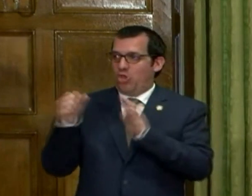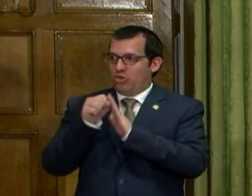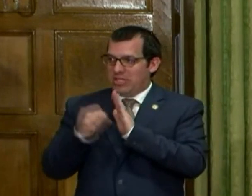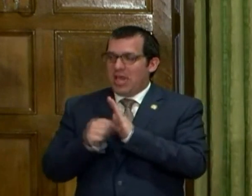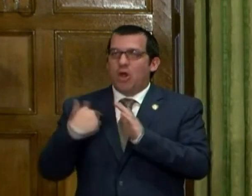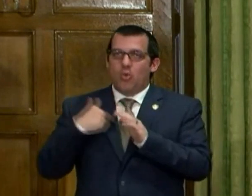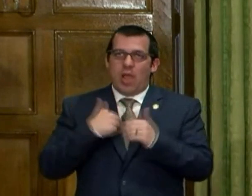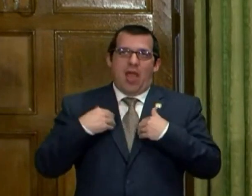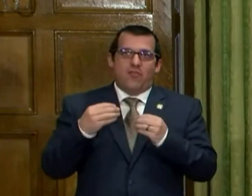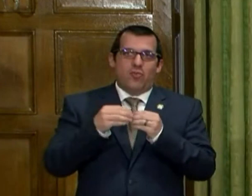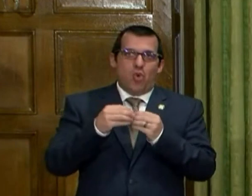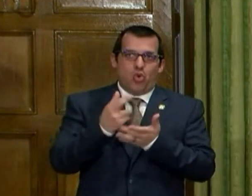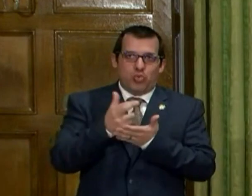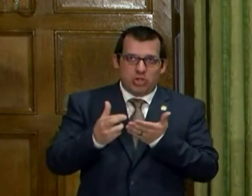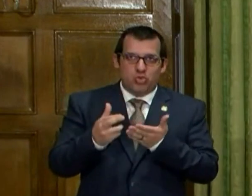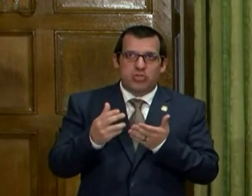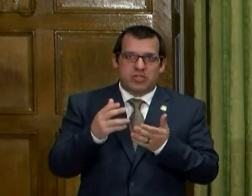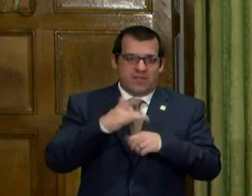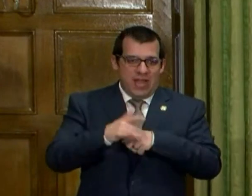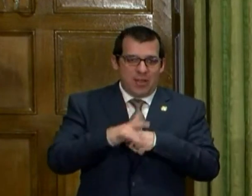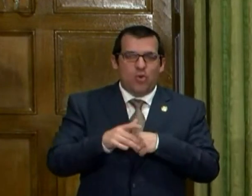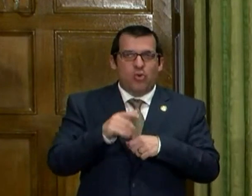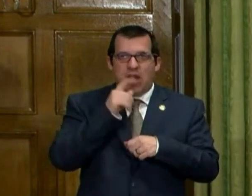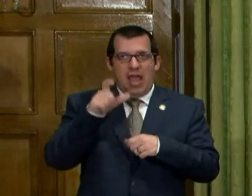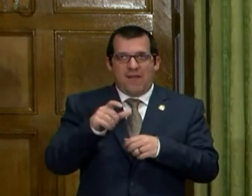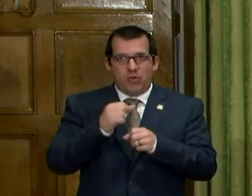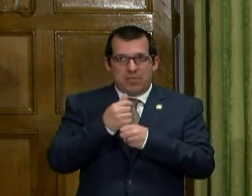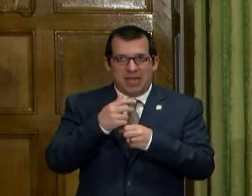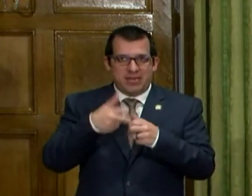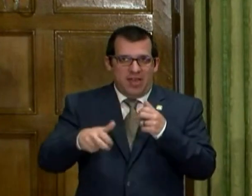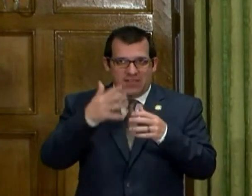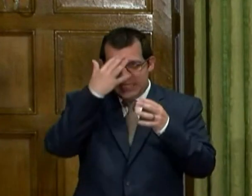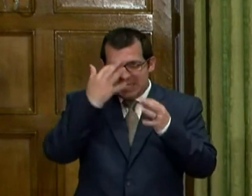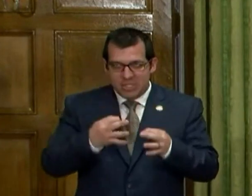need to make difficult decisions. Of the most